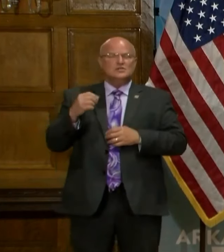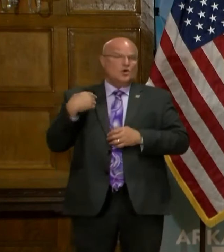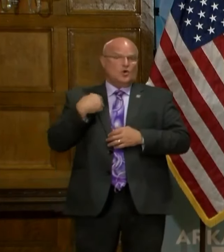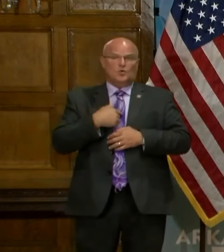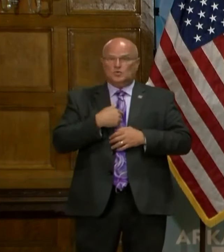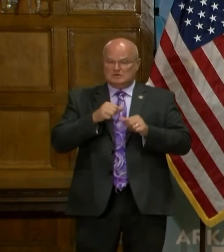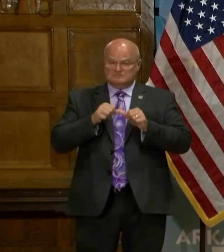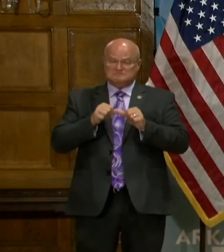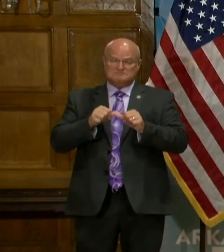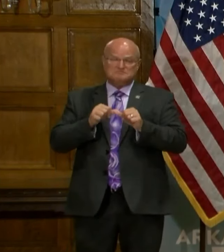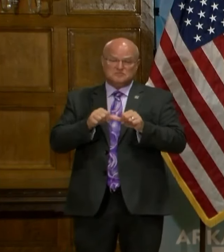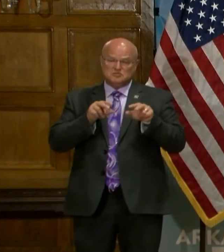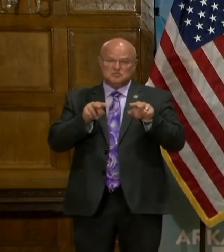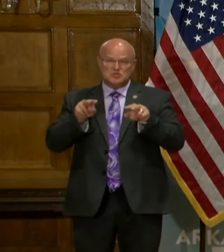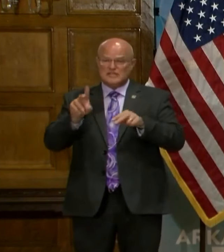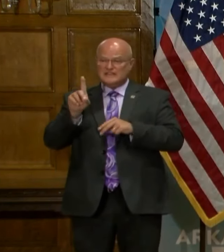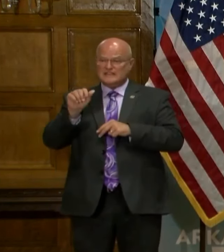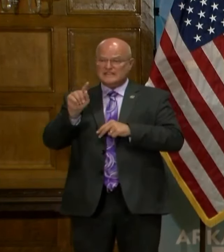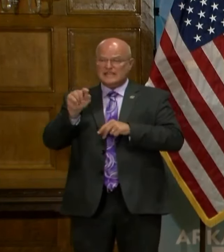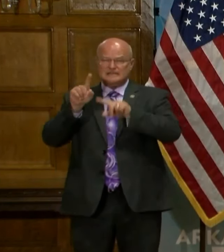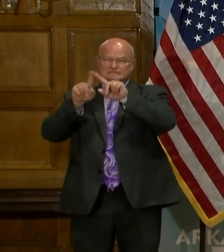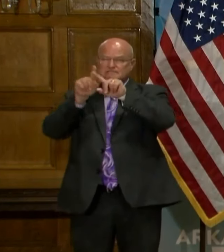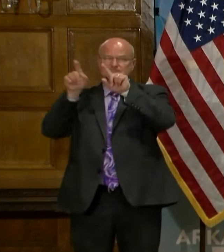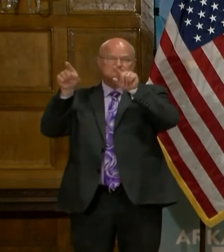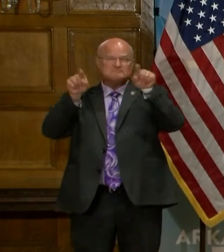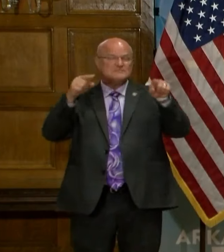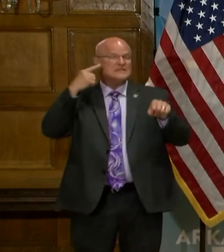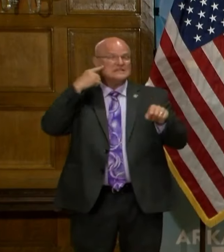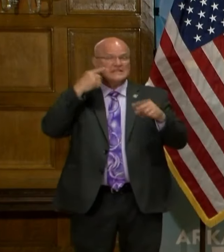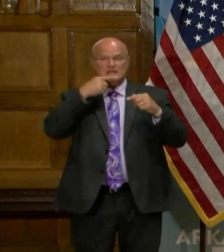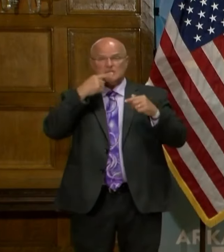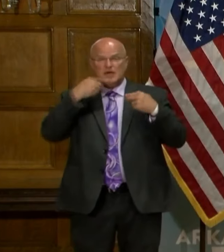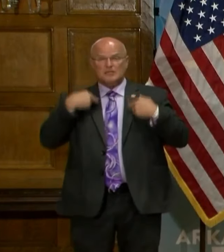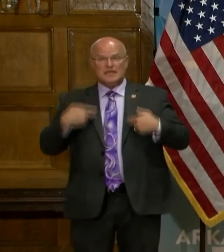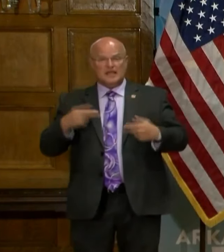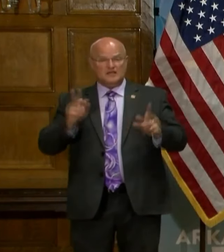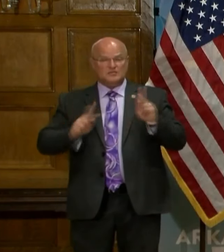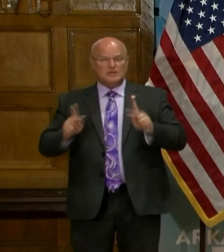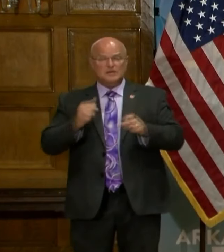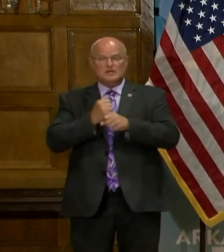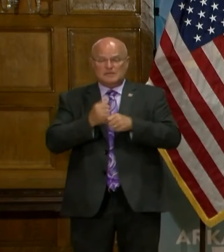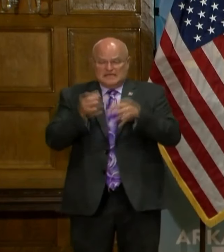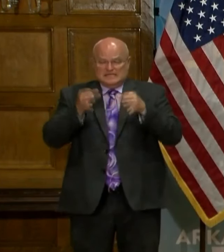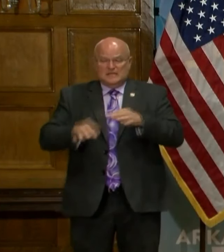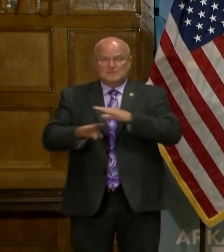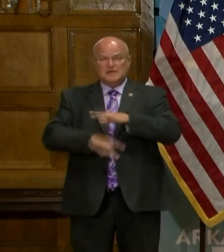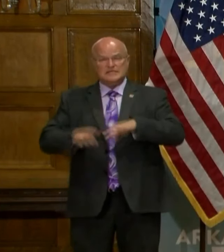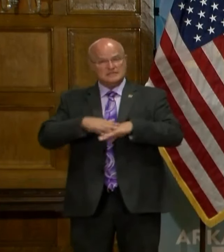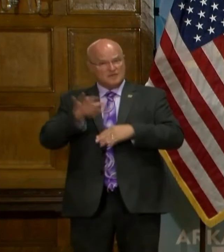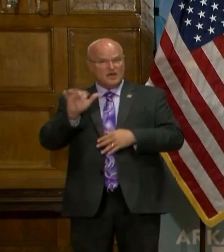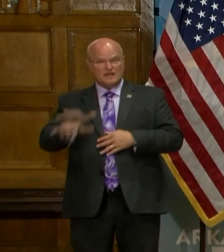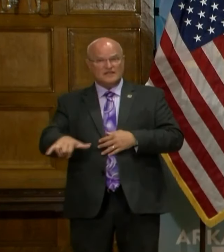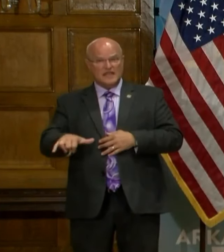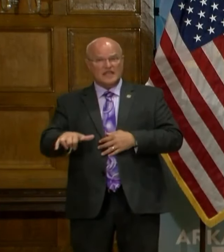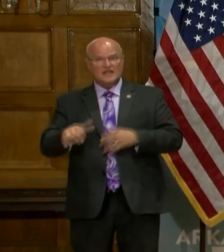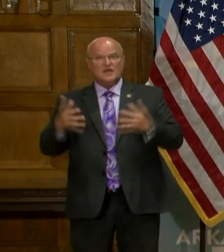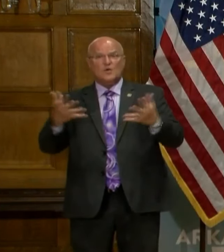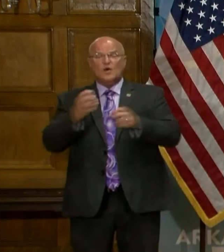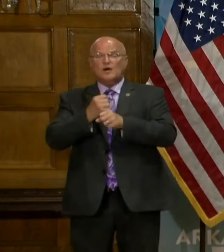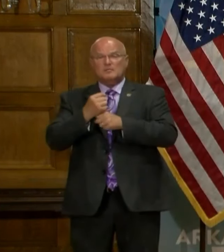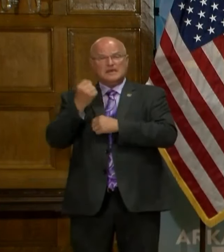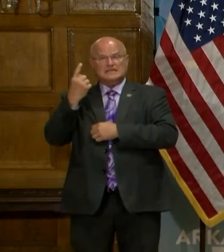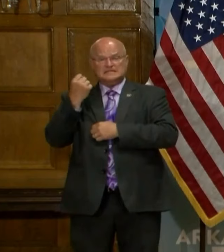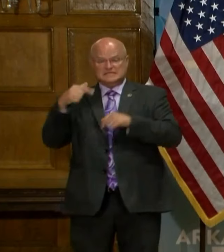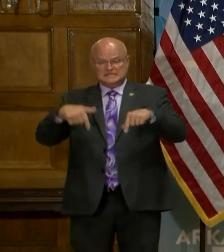We continue to look at the data, listen to our public health officials, and make the judgments based upon that and what makes